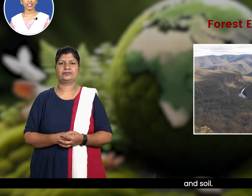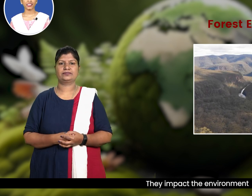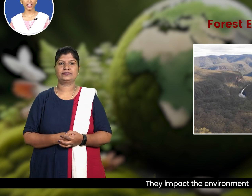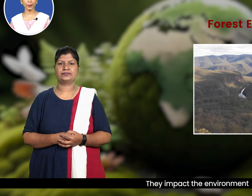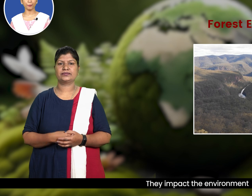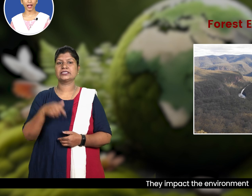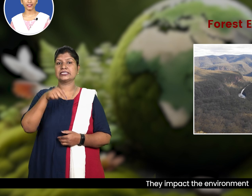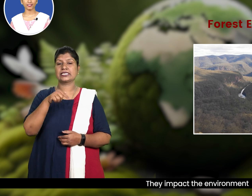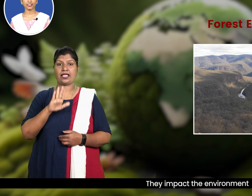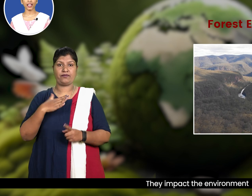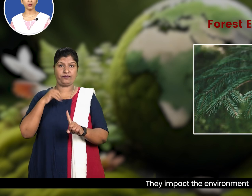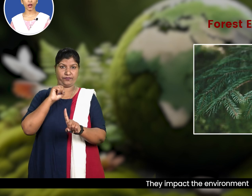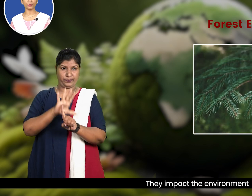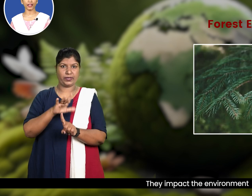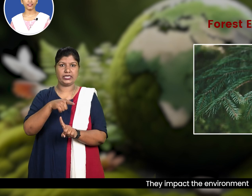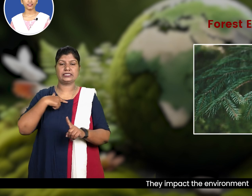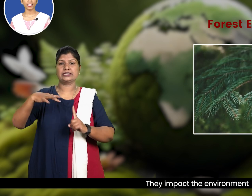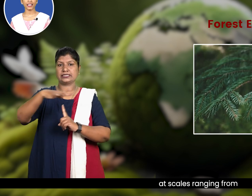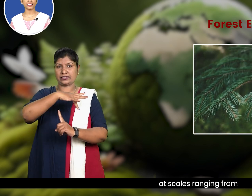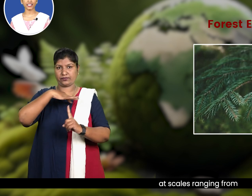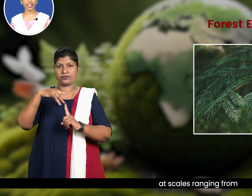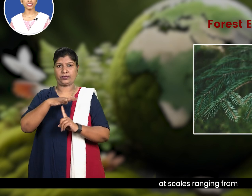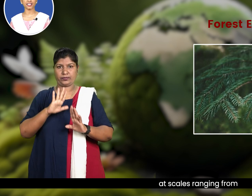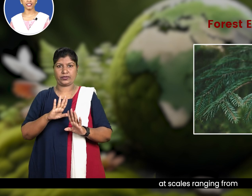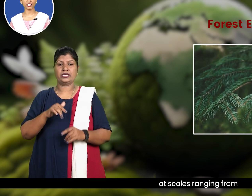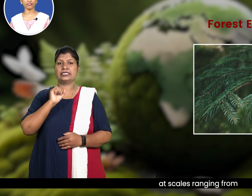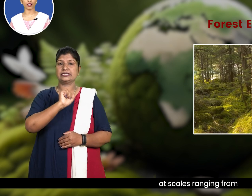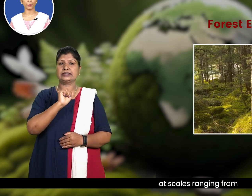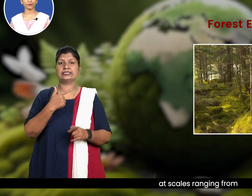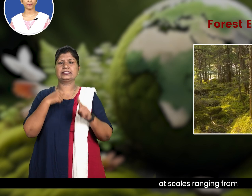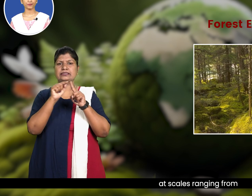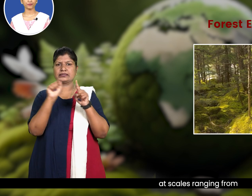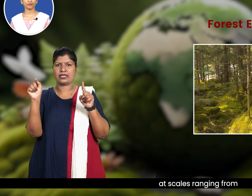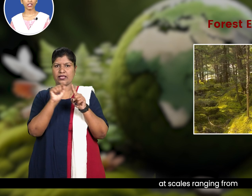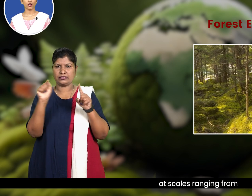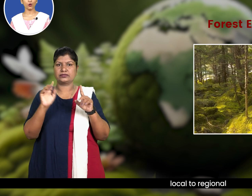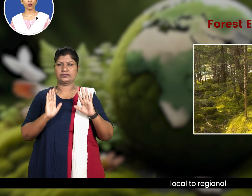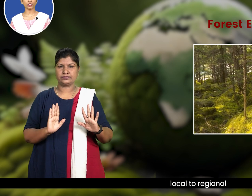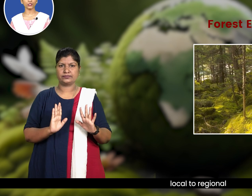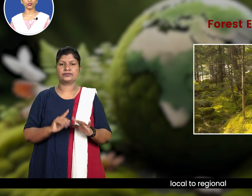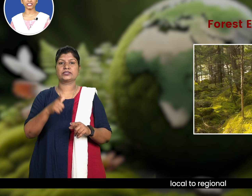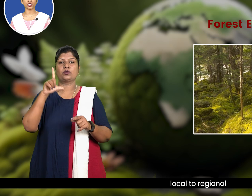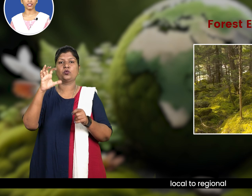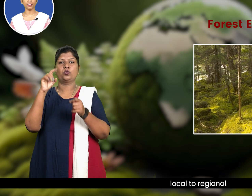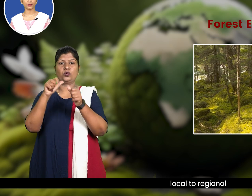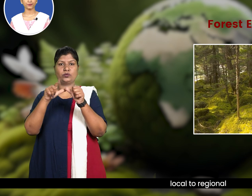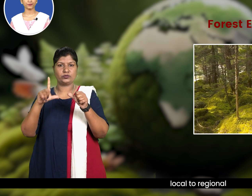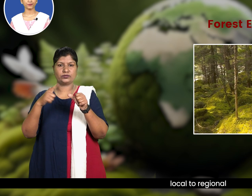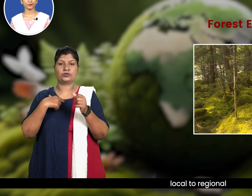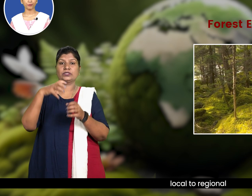They impact the environment at scales ranging from local to regional